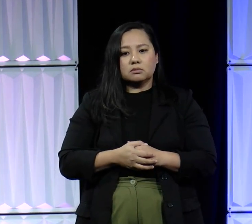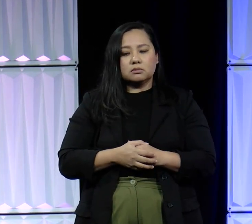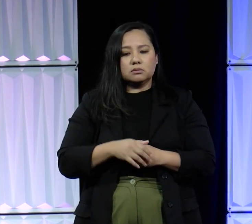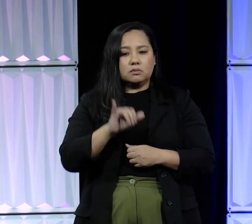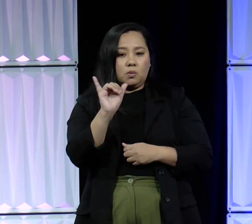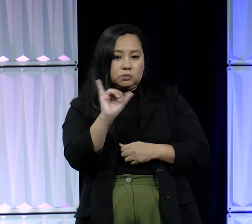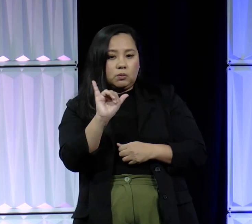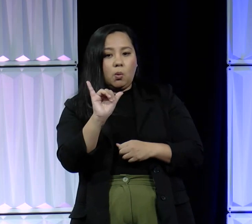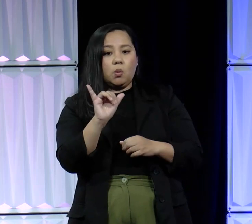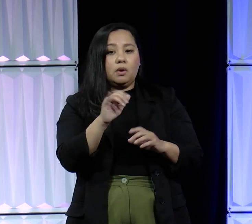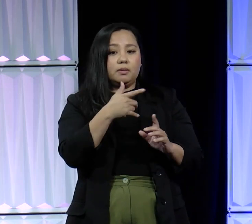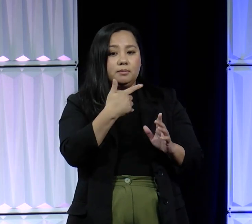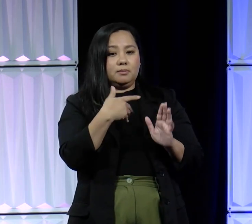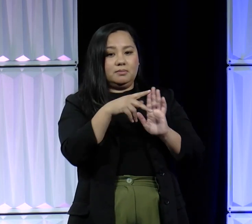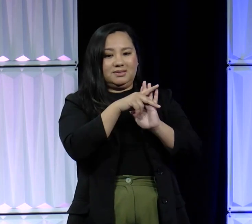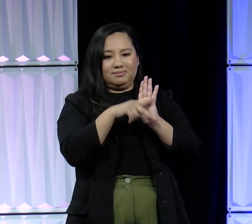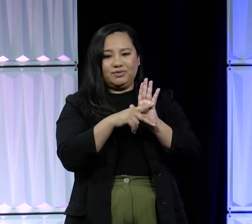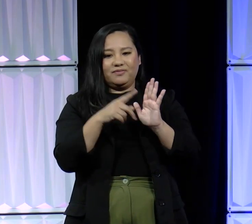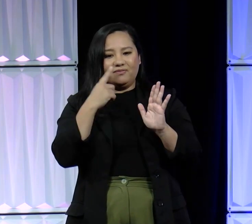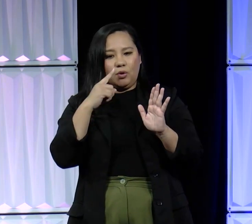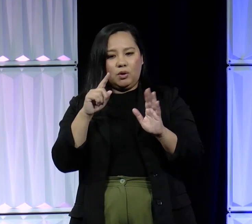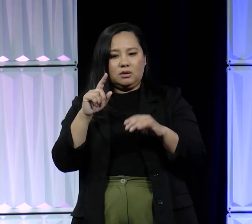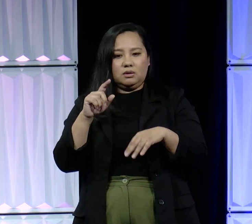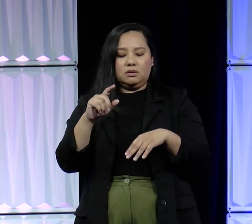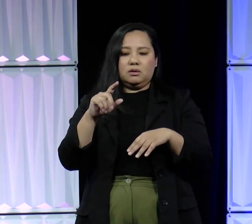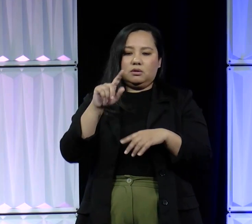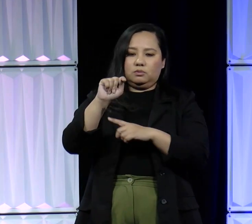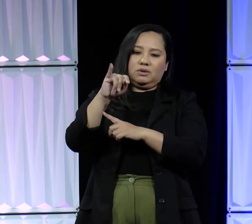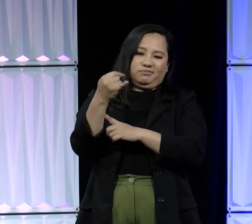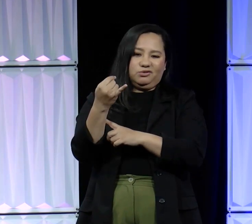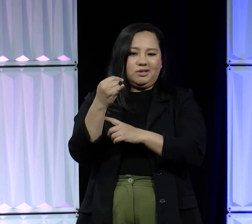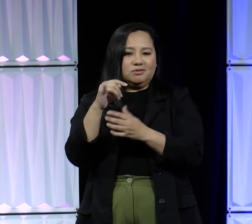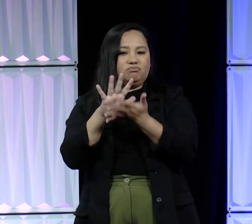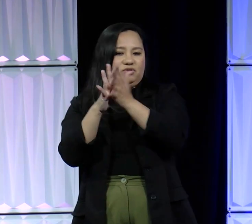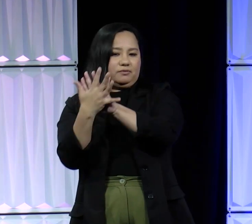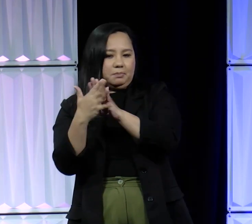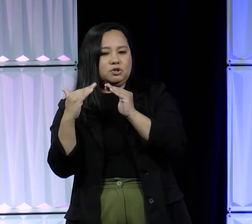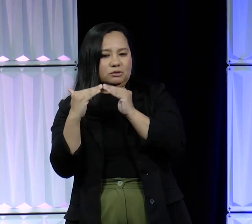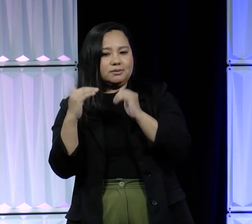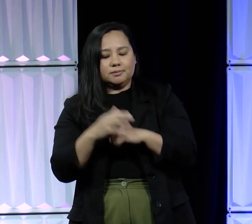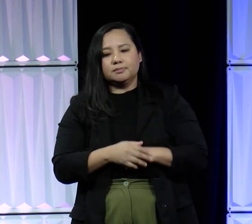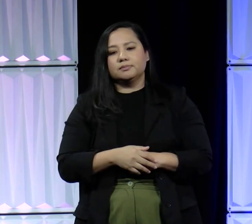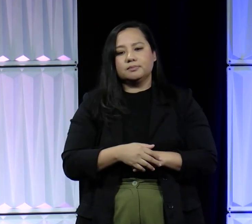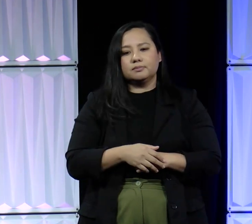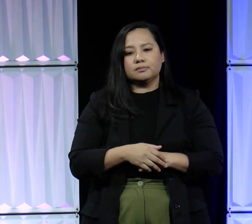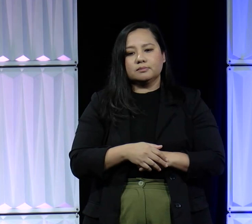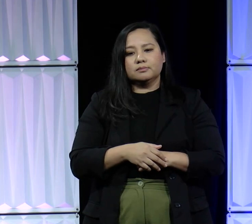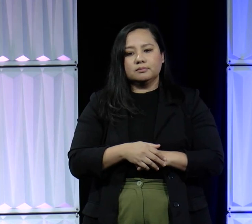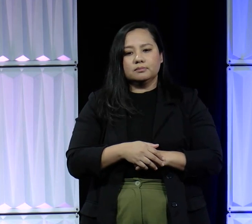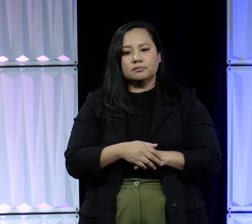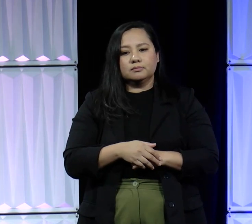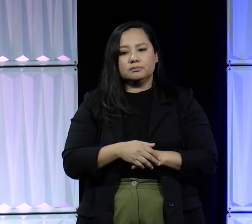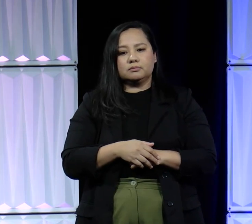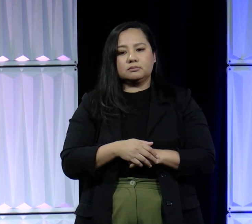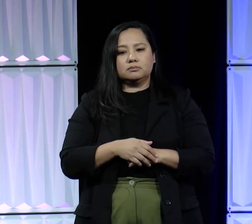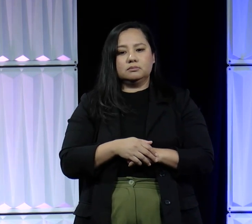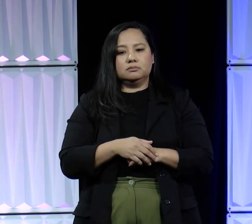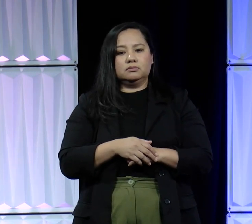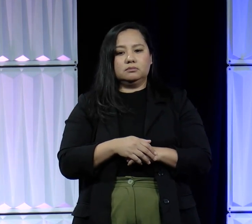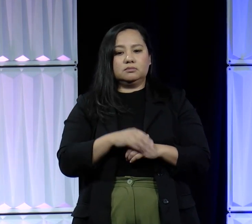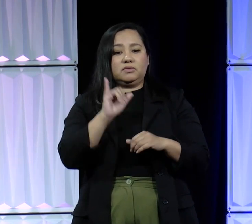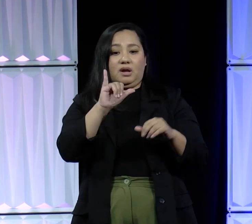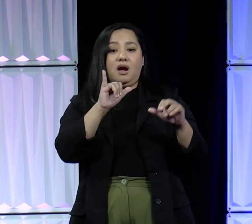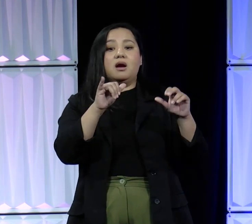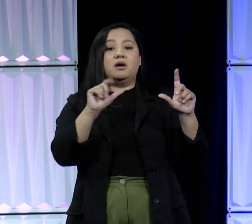of transformative justice. Transformative justice is an overarching framework that includes specific